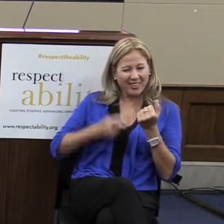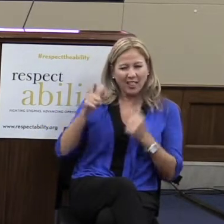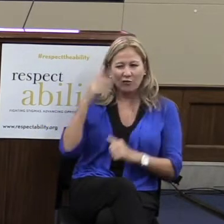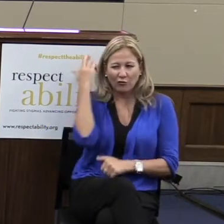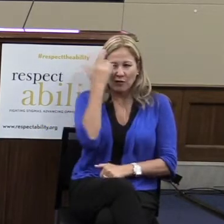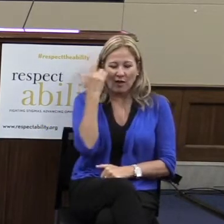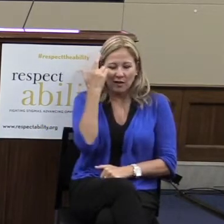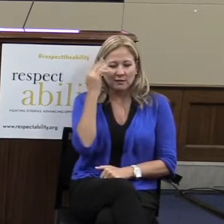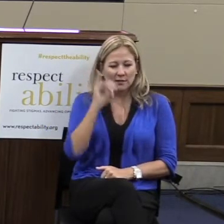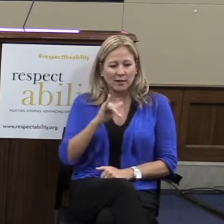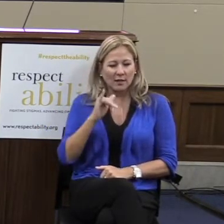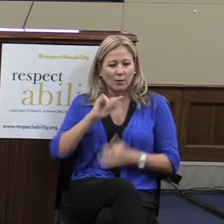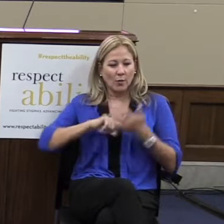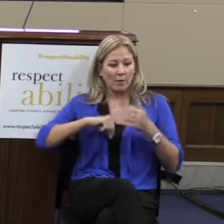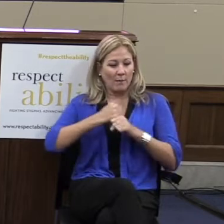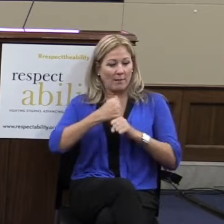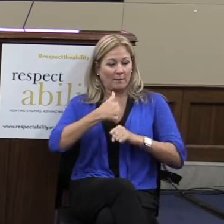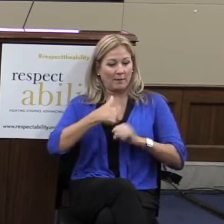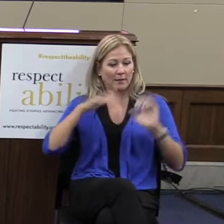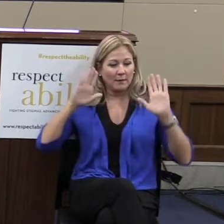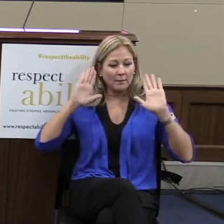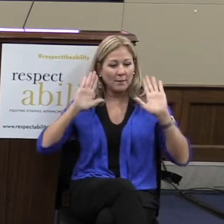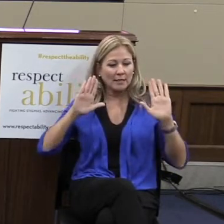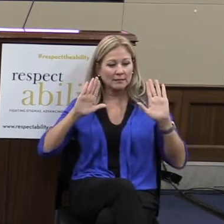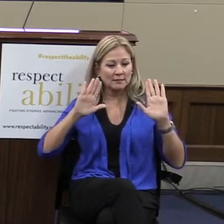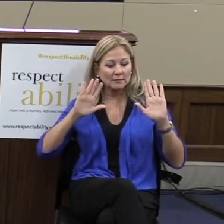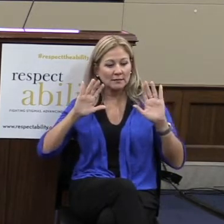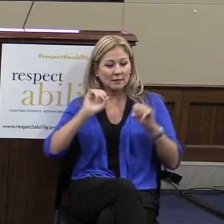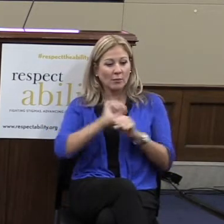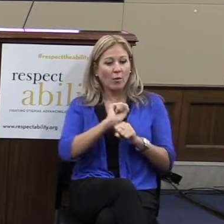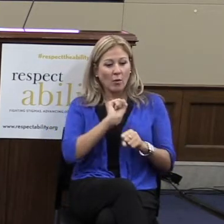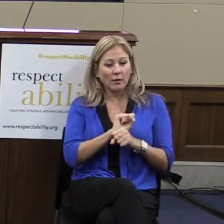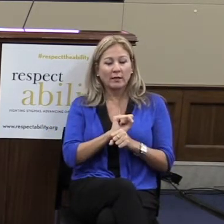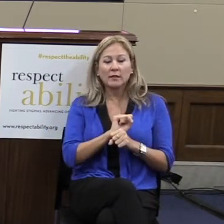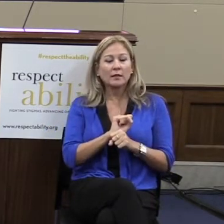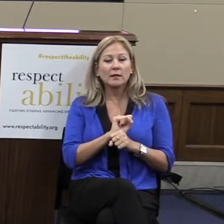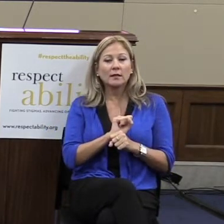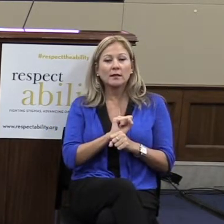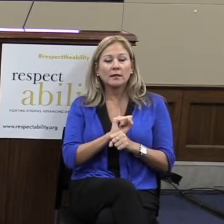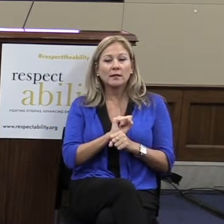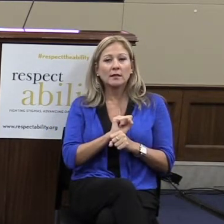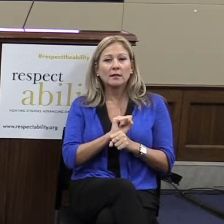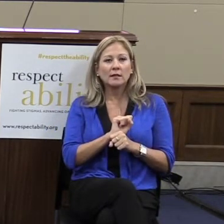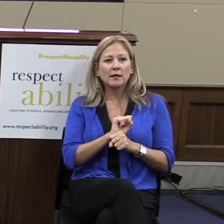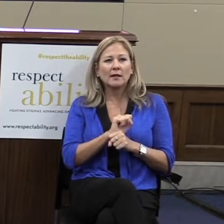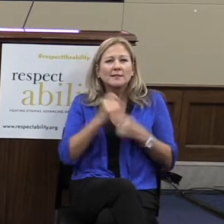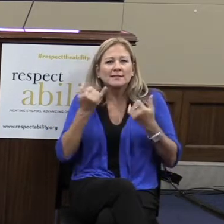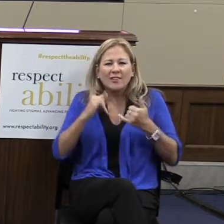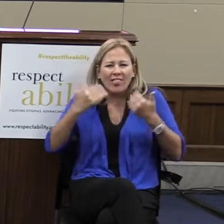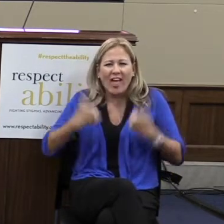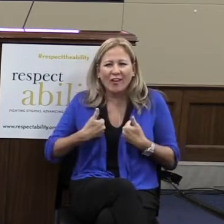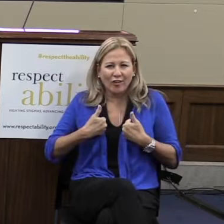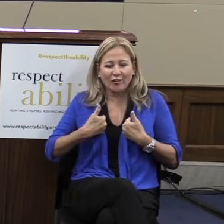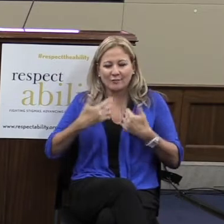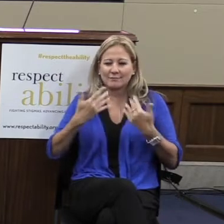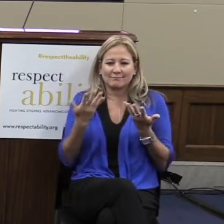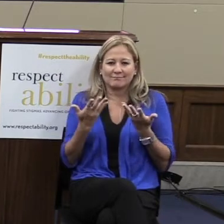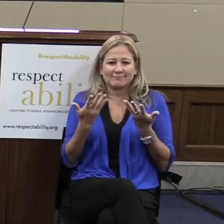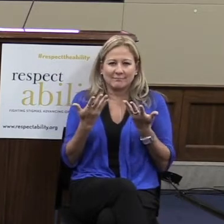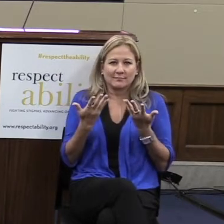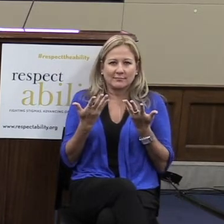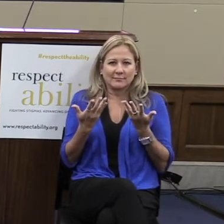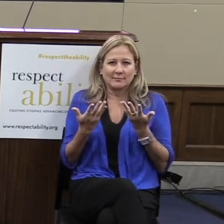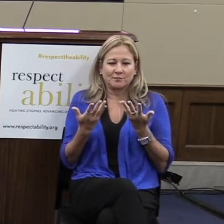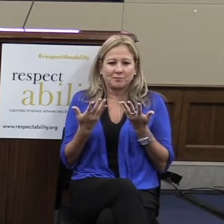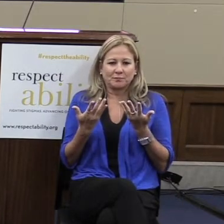realized that what made me an amazing and a great employee was still intact. So, I mean,